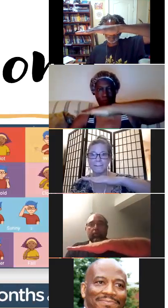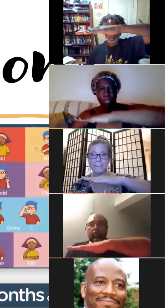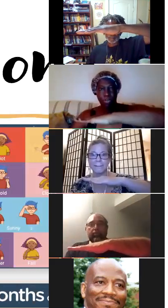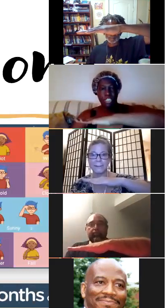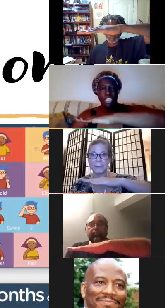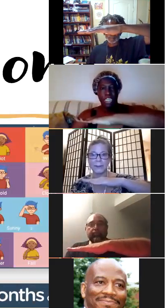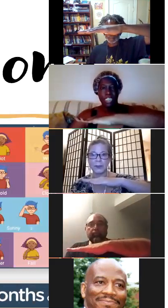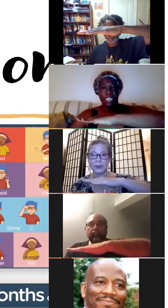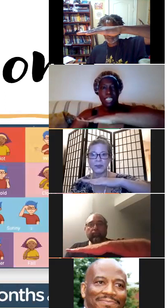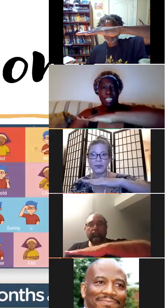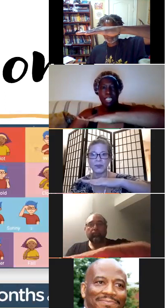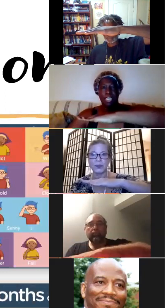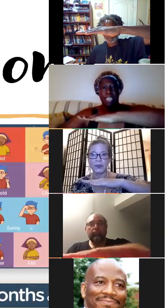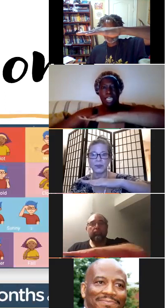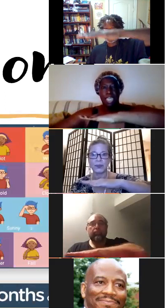just flat across your chest.